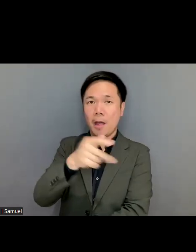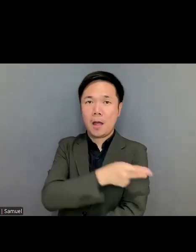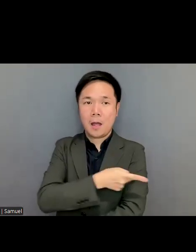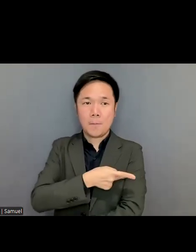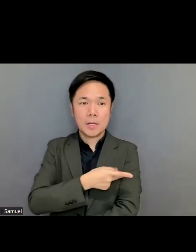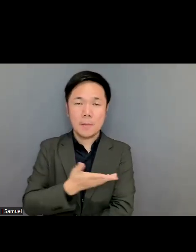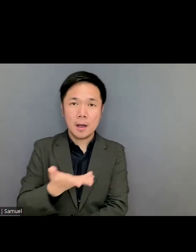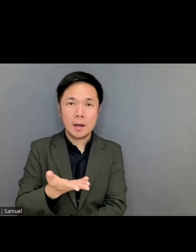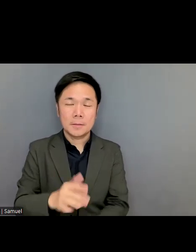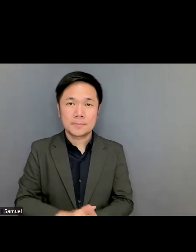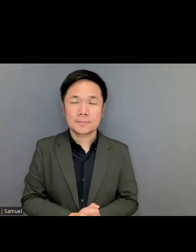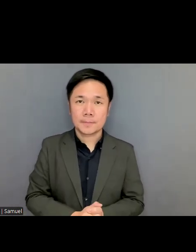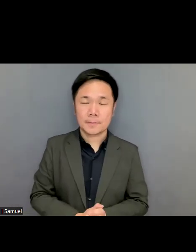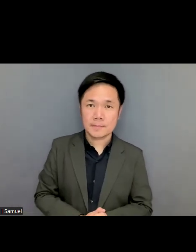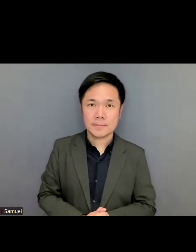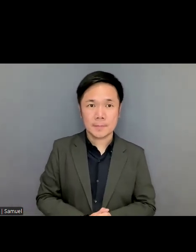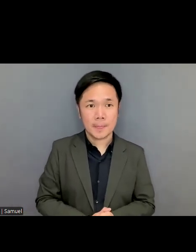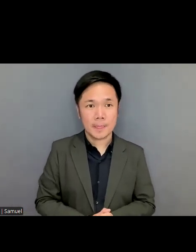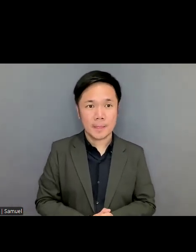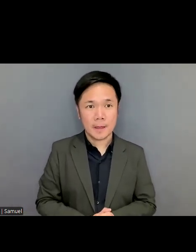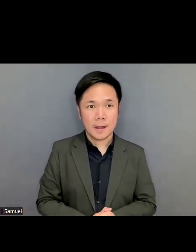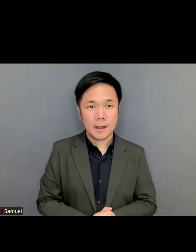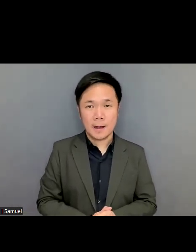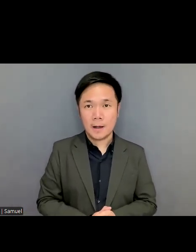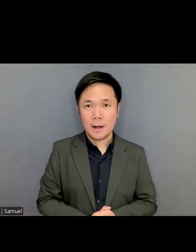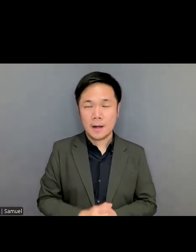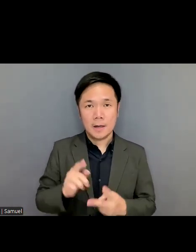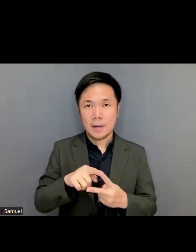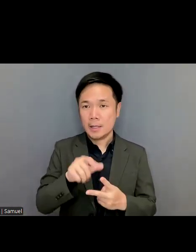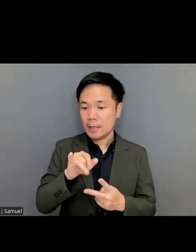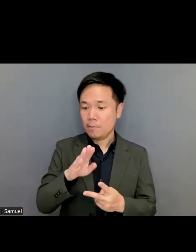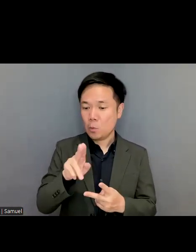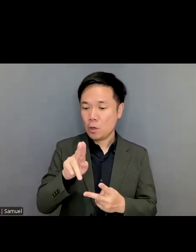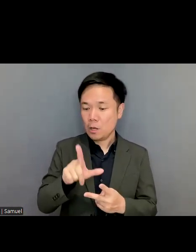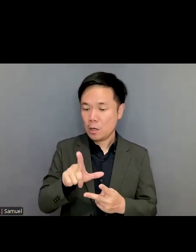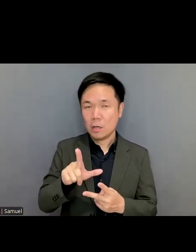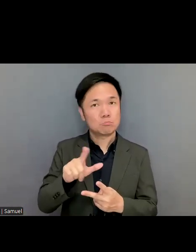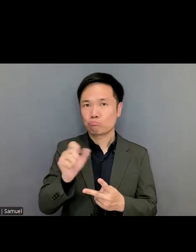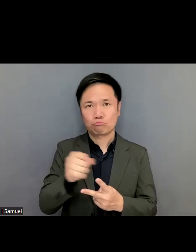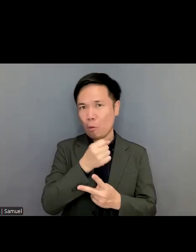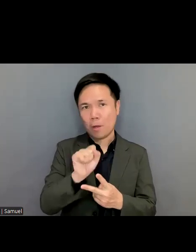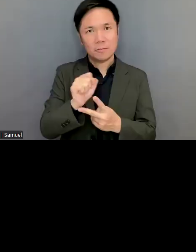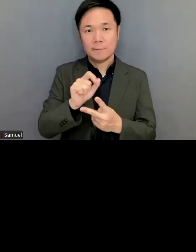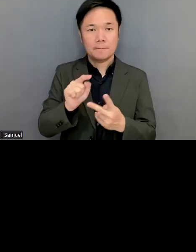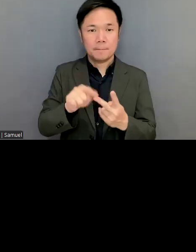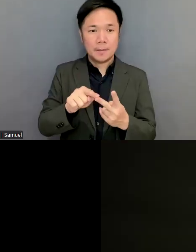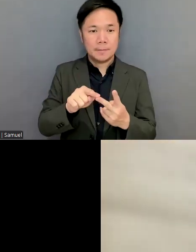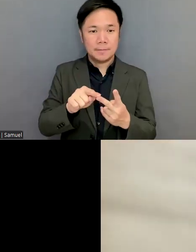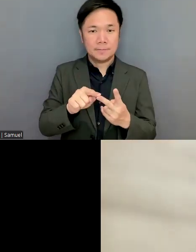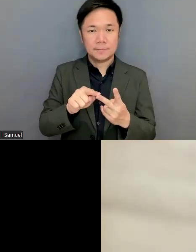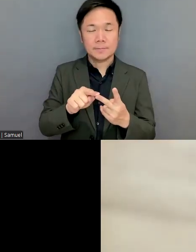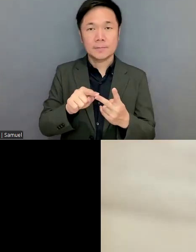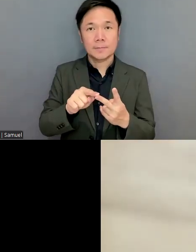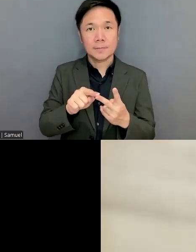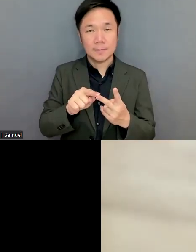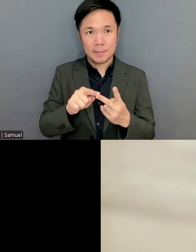Maybe if we are not going to have EPUL, it will be great important for us, but maybe also we